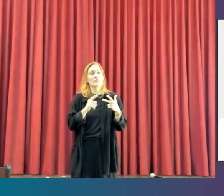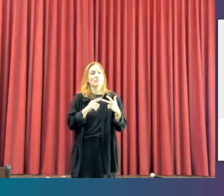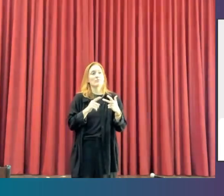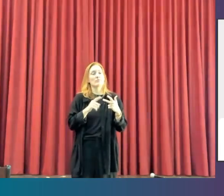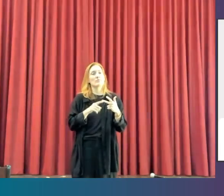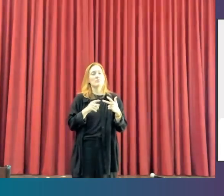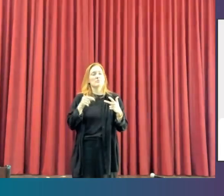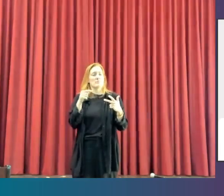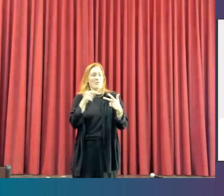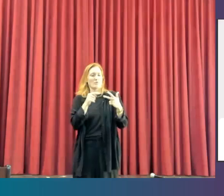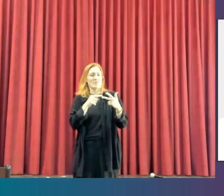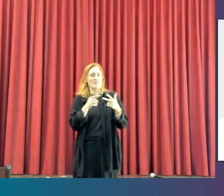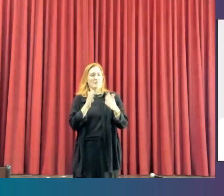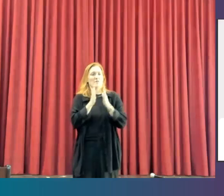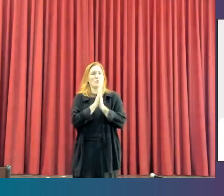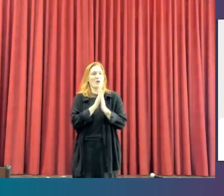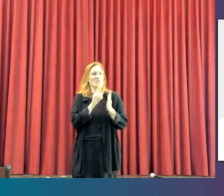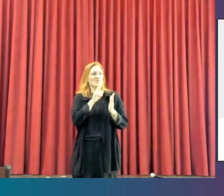housing services?